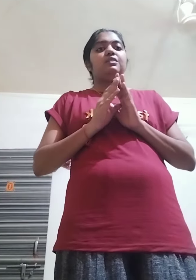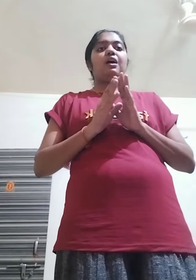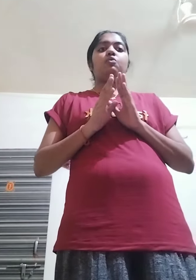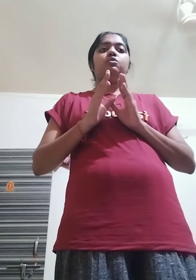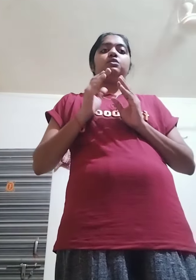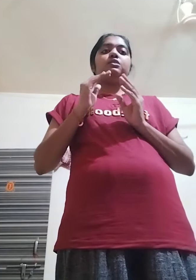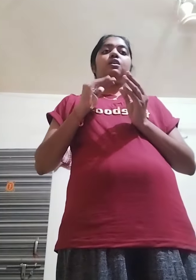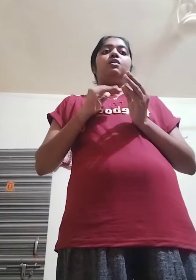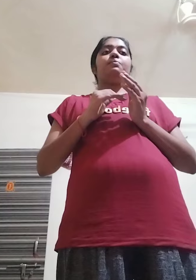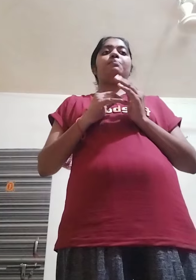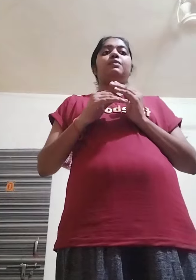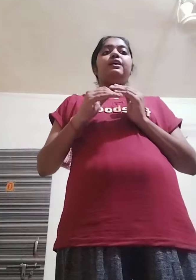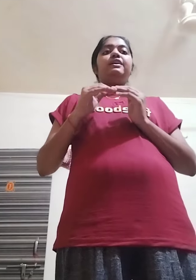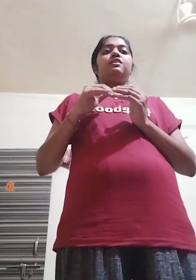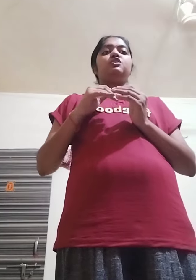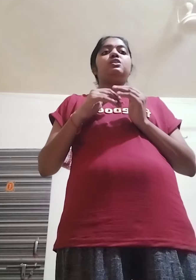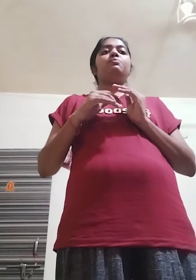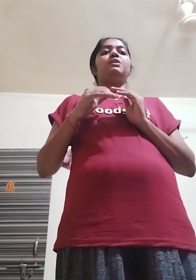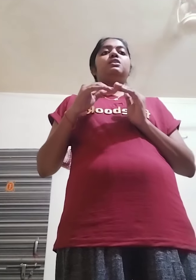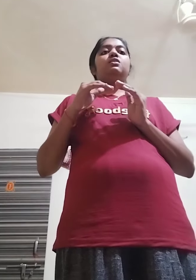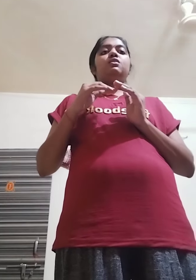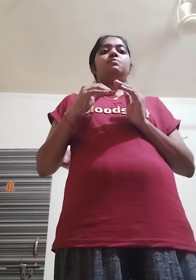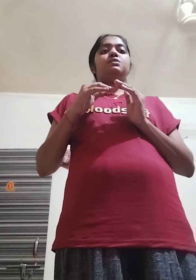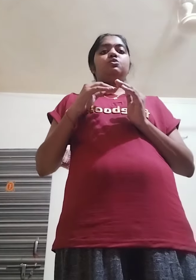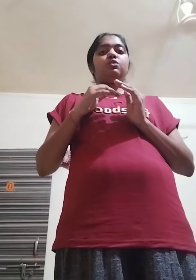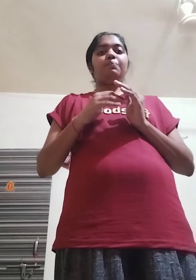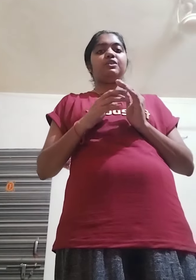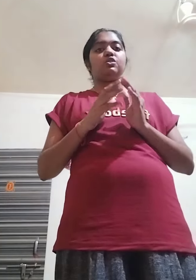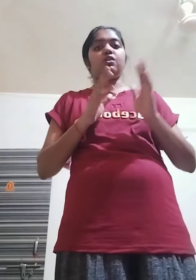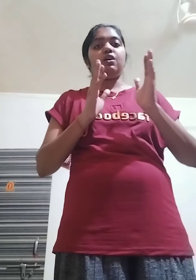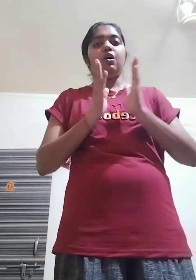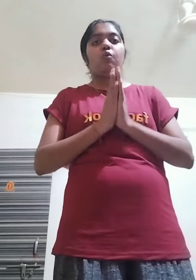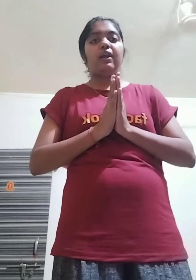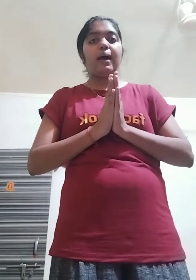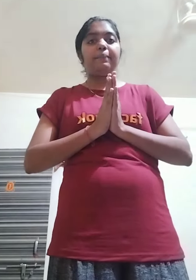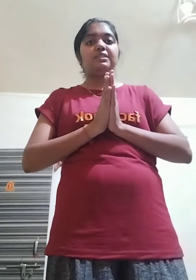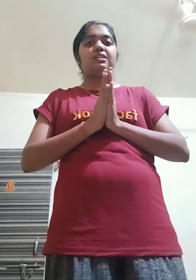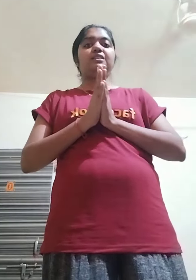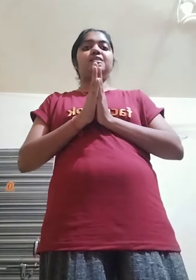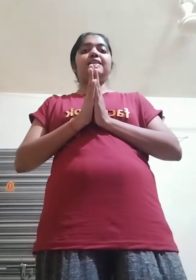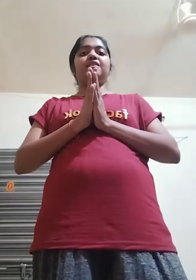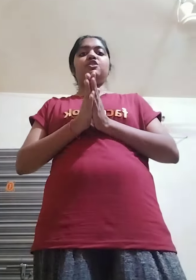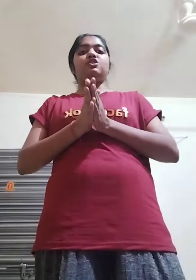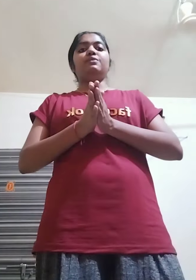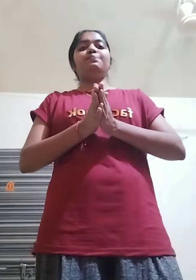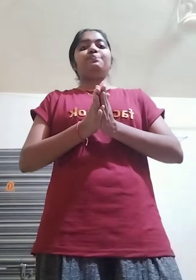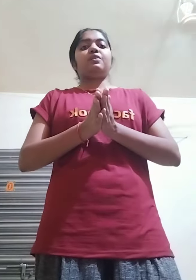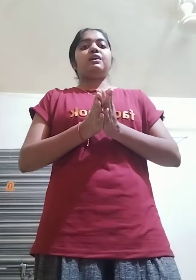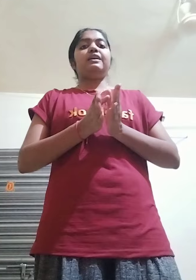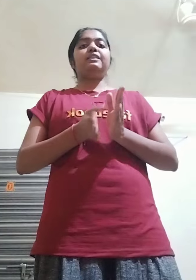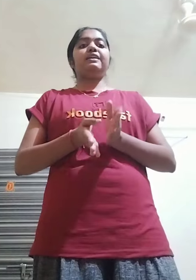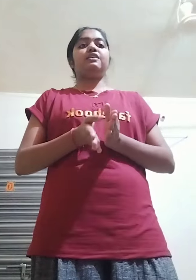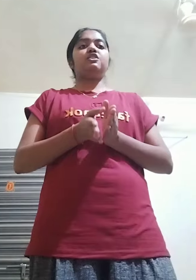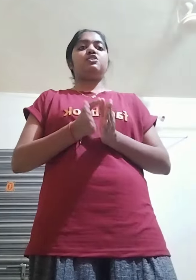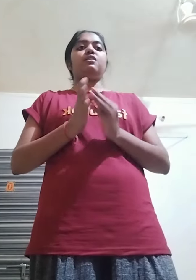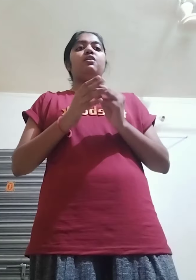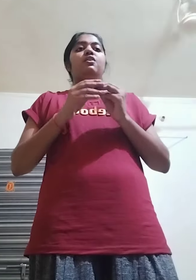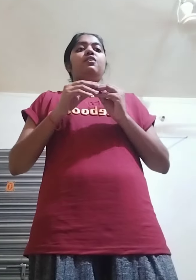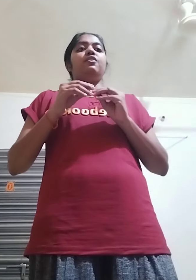Now the recursion method comes into the picture. What happens in this recursion? In recursion, we